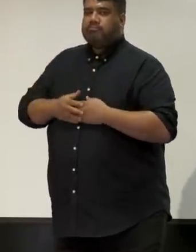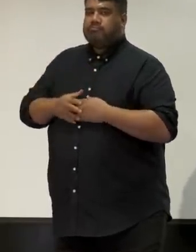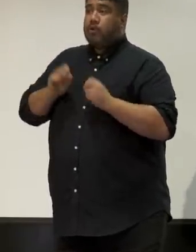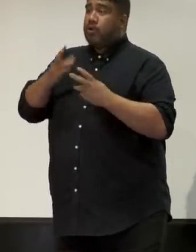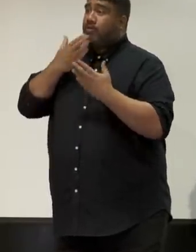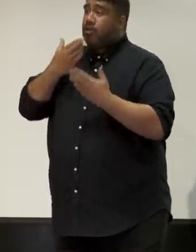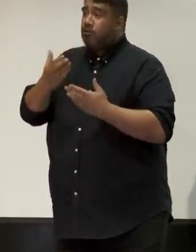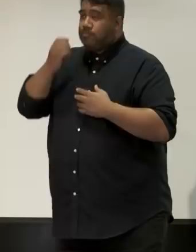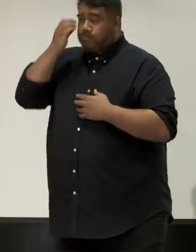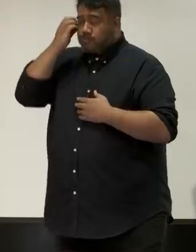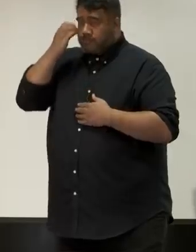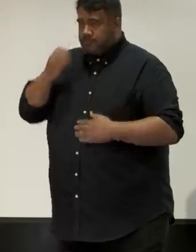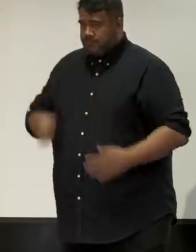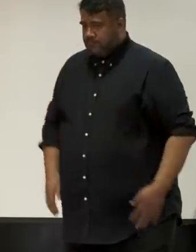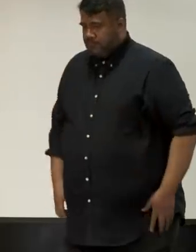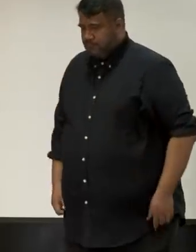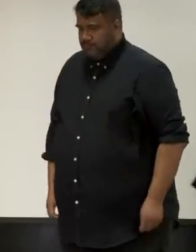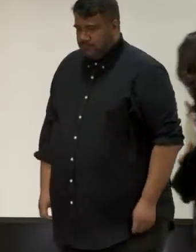everyone.